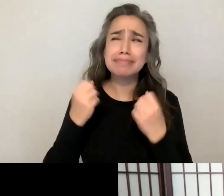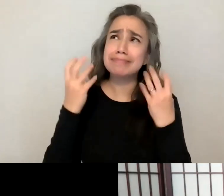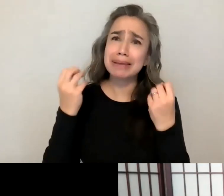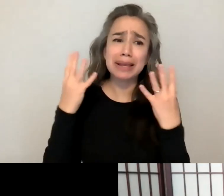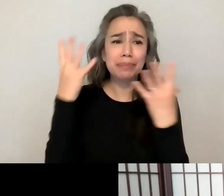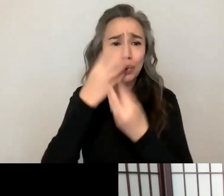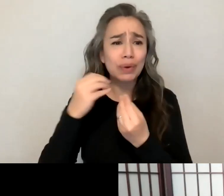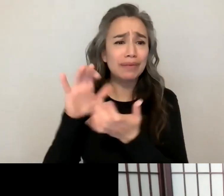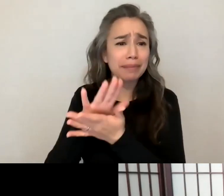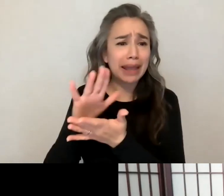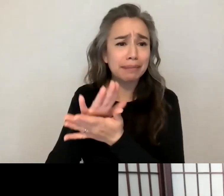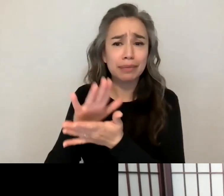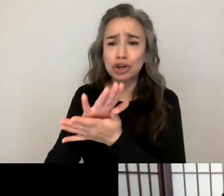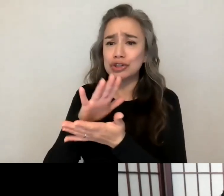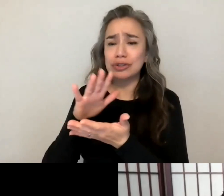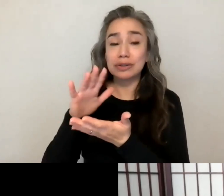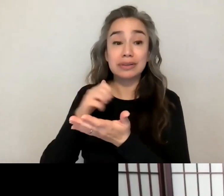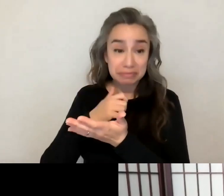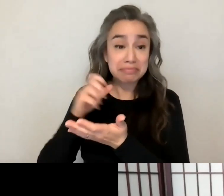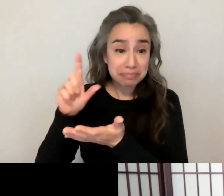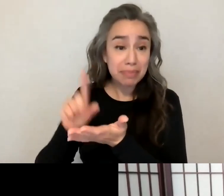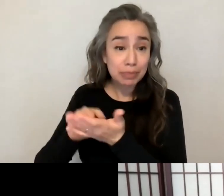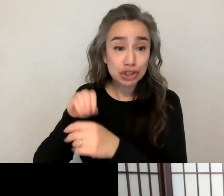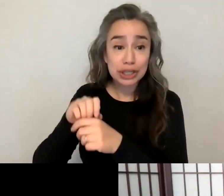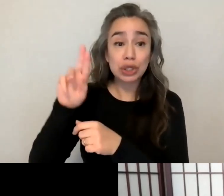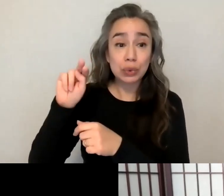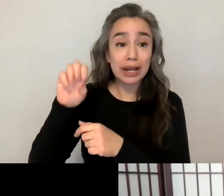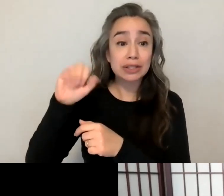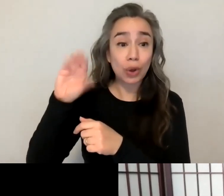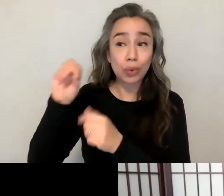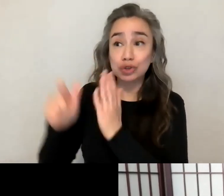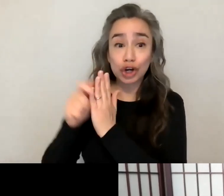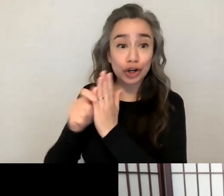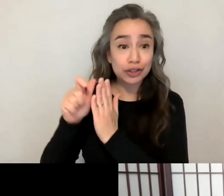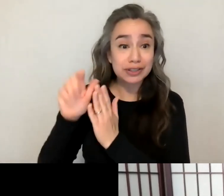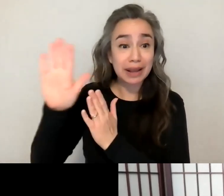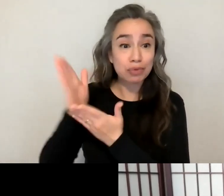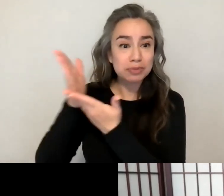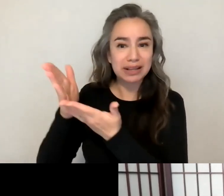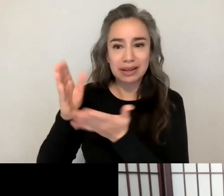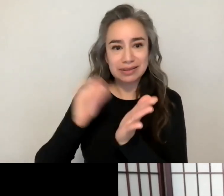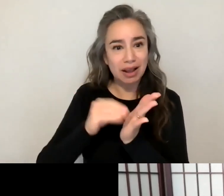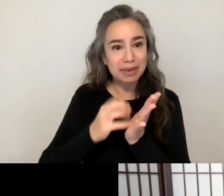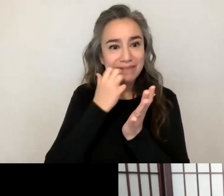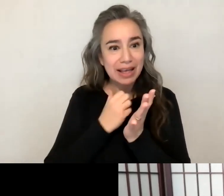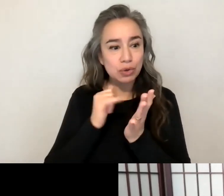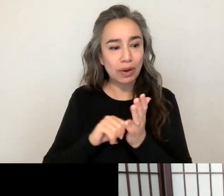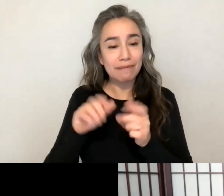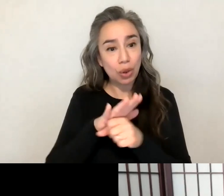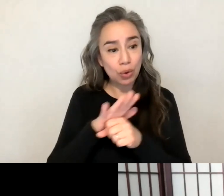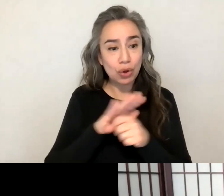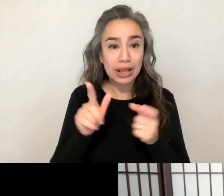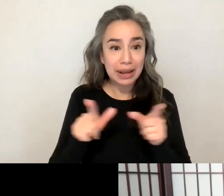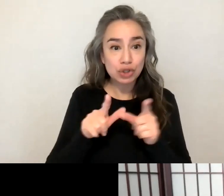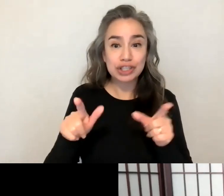in UNESCO's journals, the Prospect, where I document the value of using local languages like Haitian Creole for education.